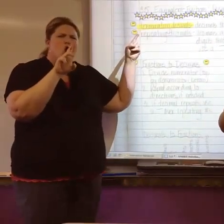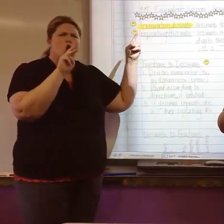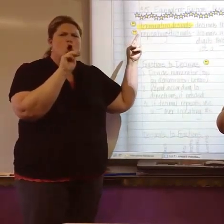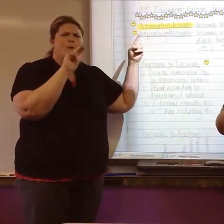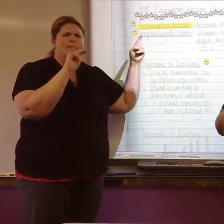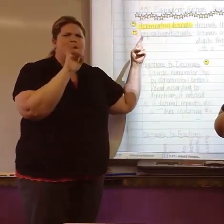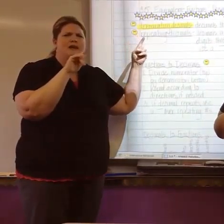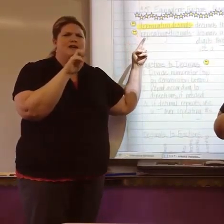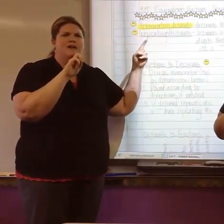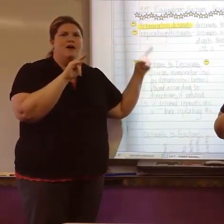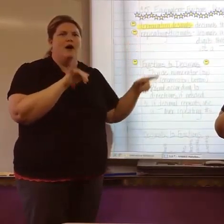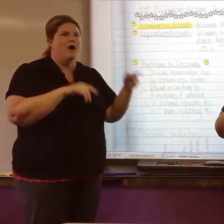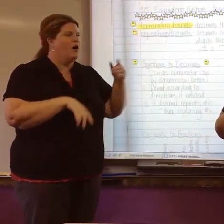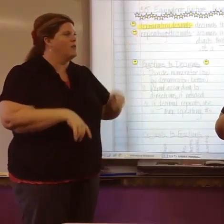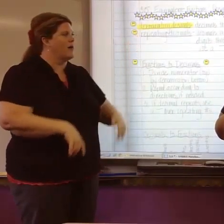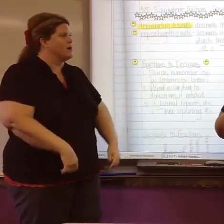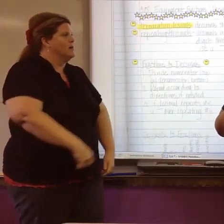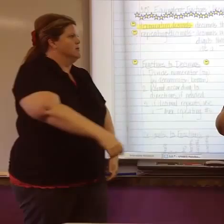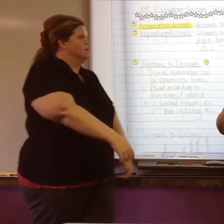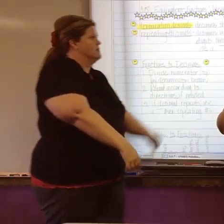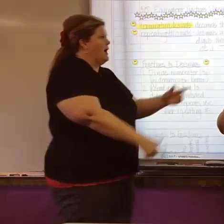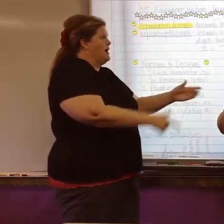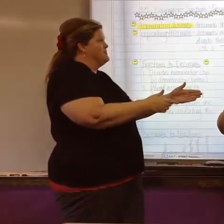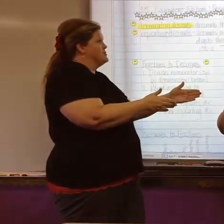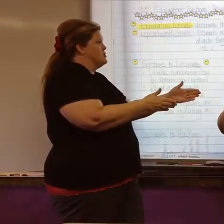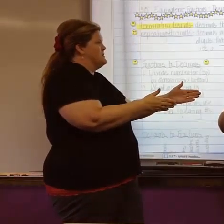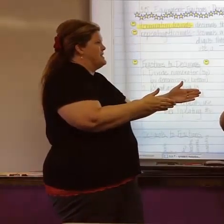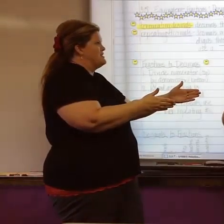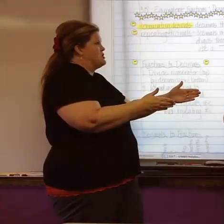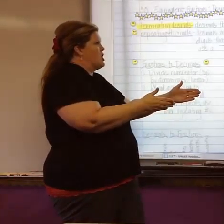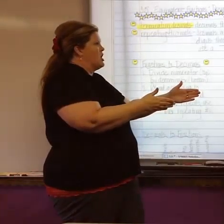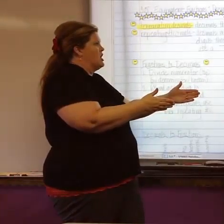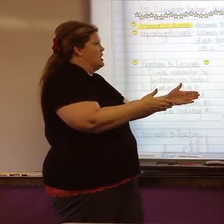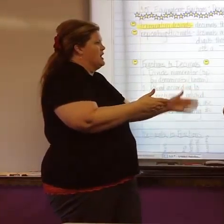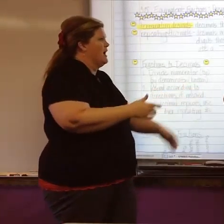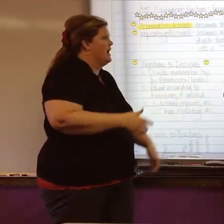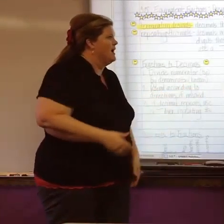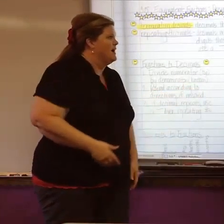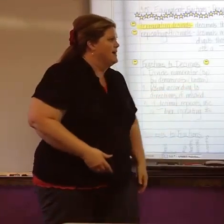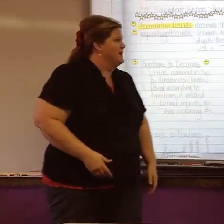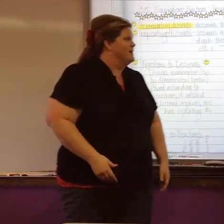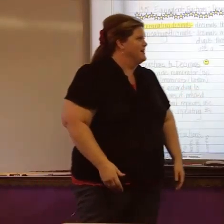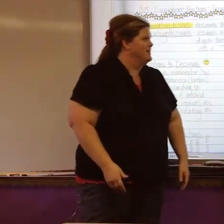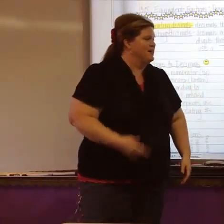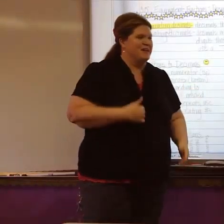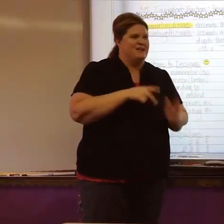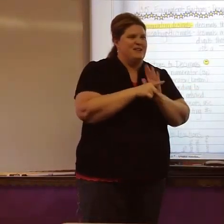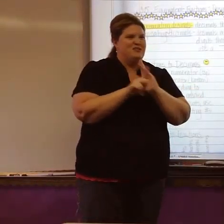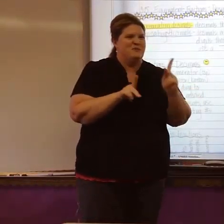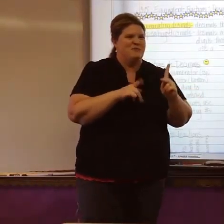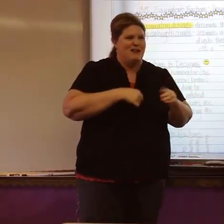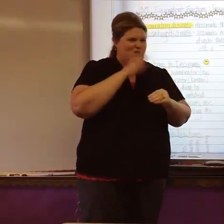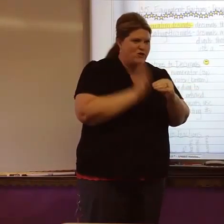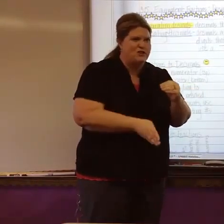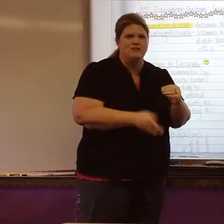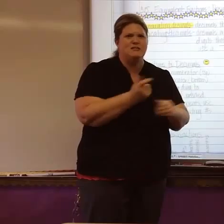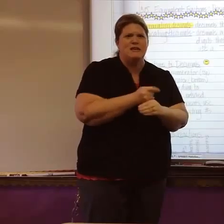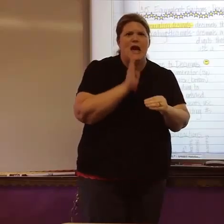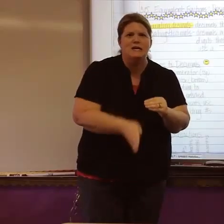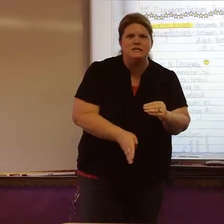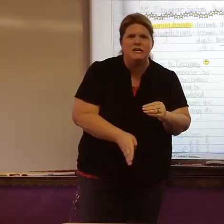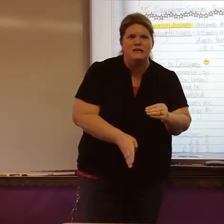Terminating. Terminating. I am going to... I am the Terminator. No. Well, yes, because he kills people. Like,